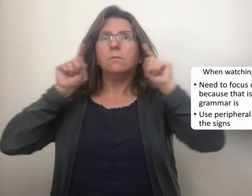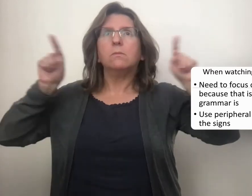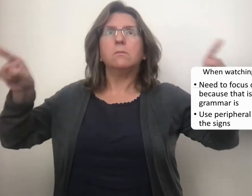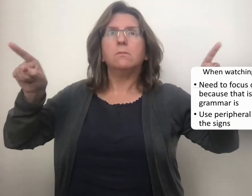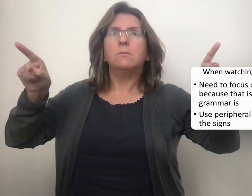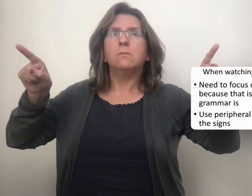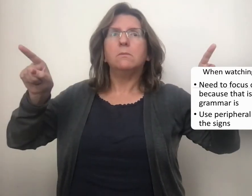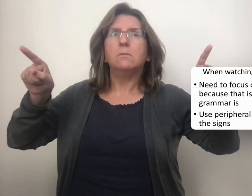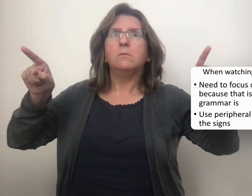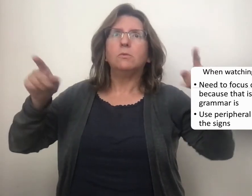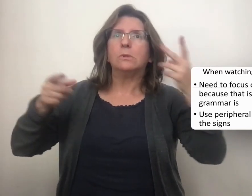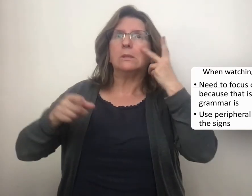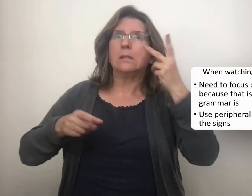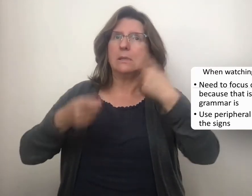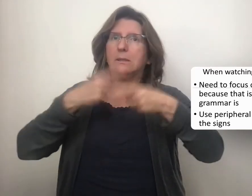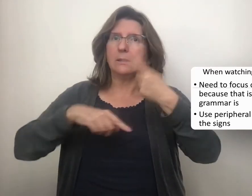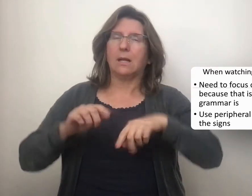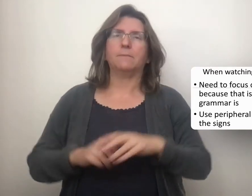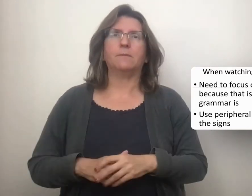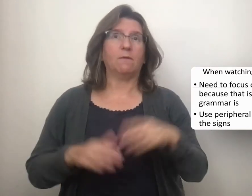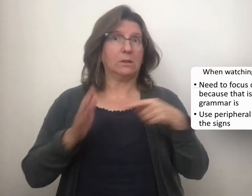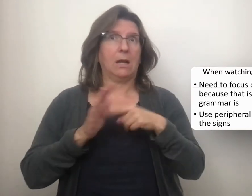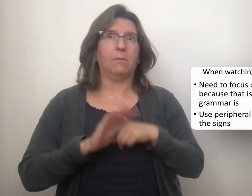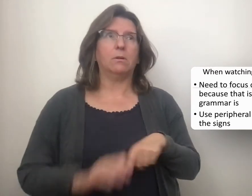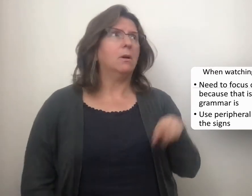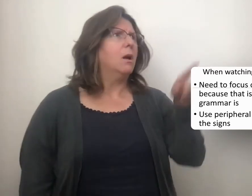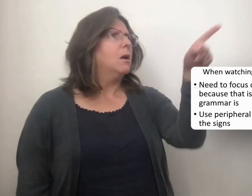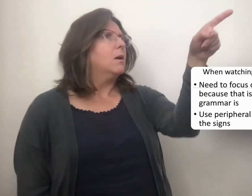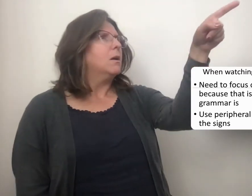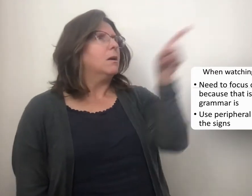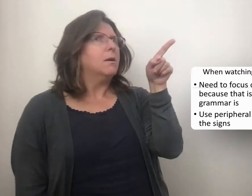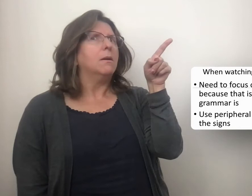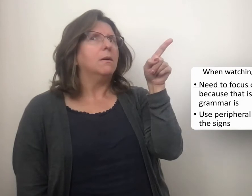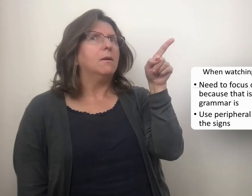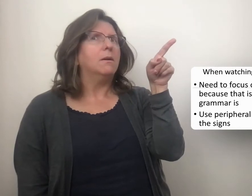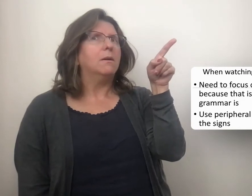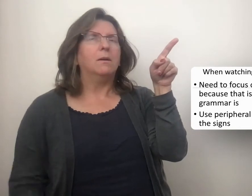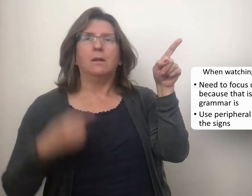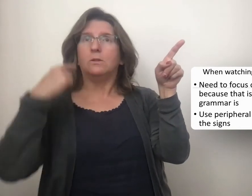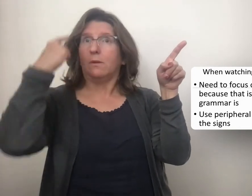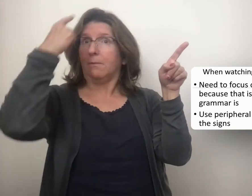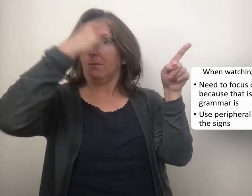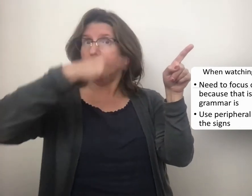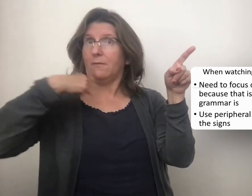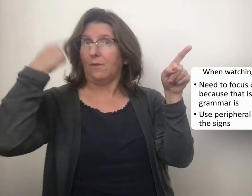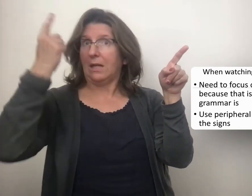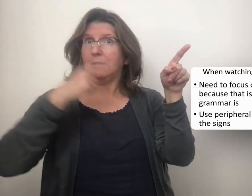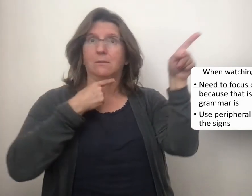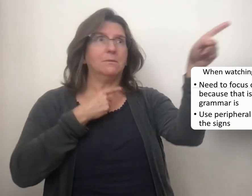where the grammatical signals are. Your peripheral vision will see the signs. In this sign glossed as far, even though